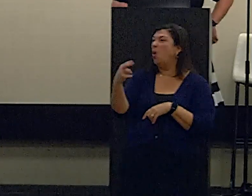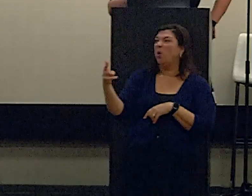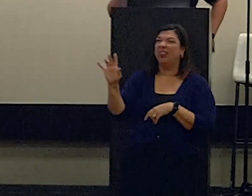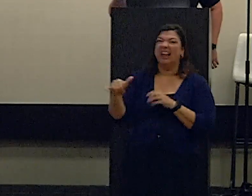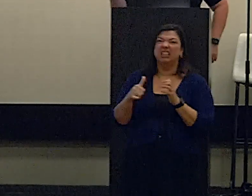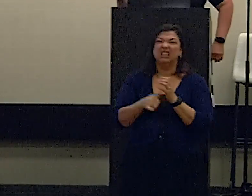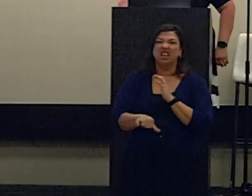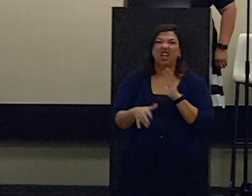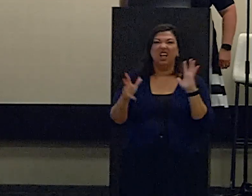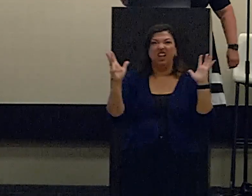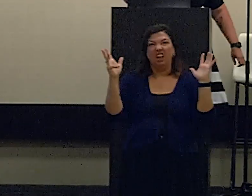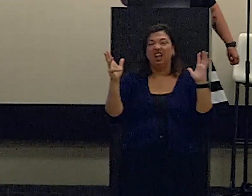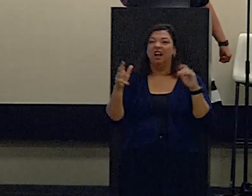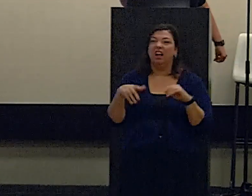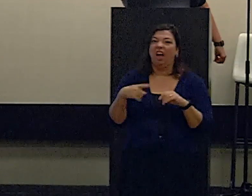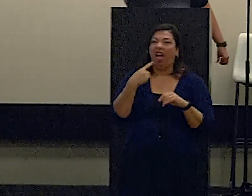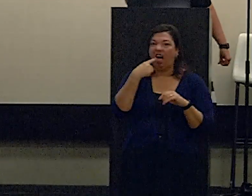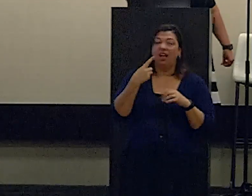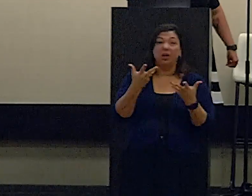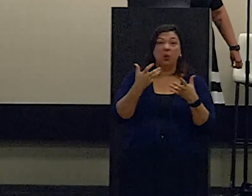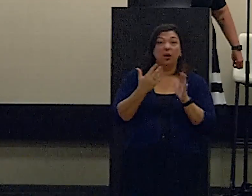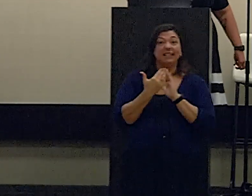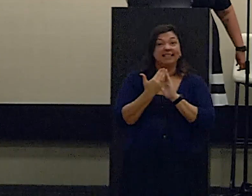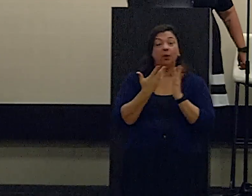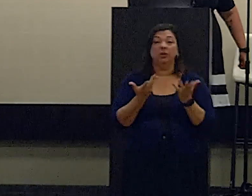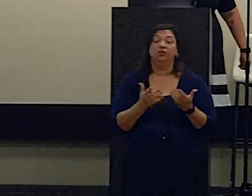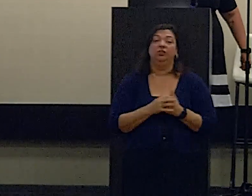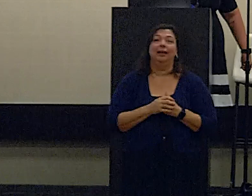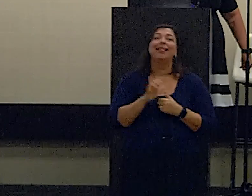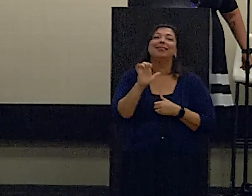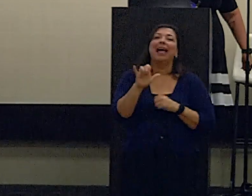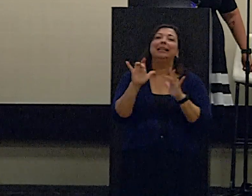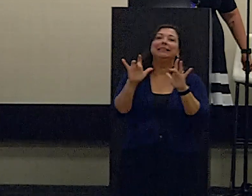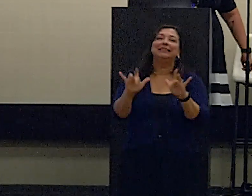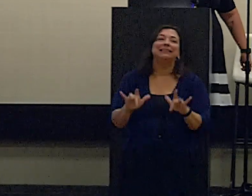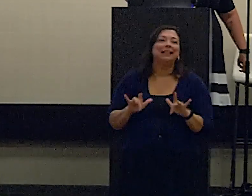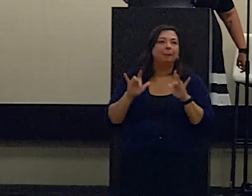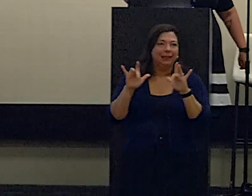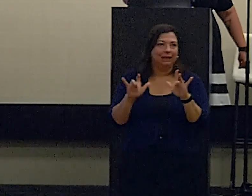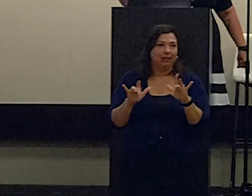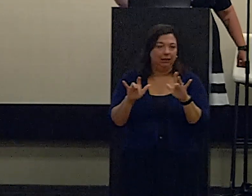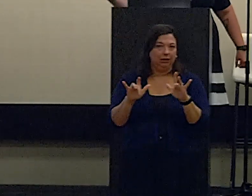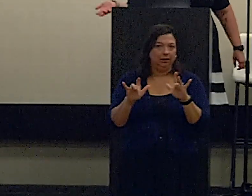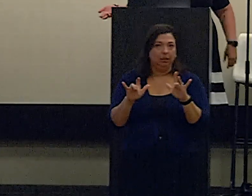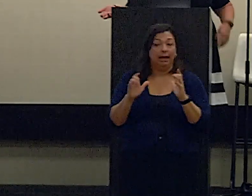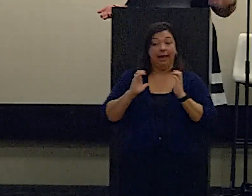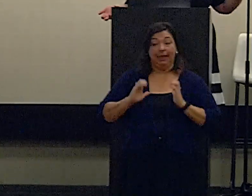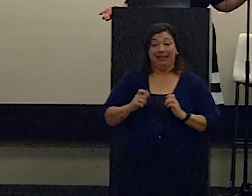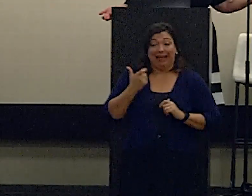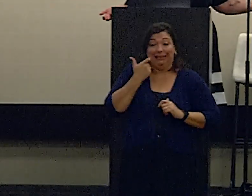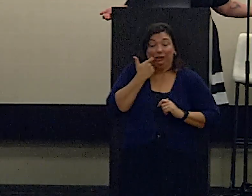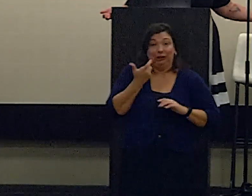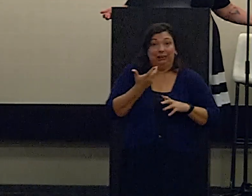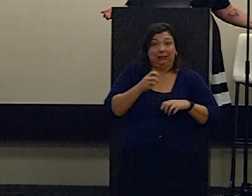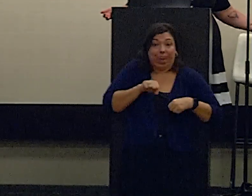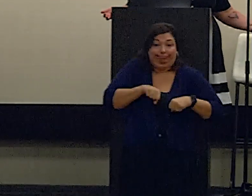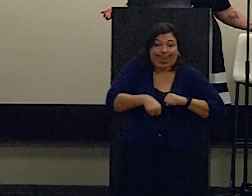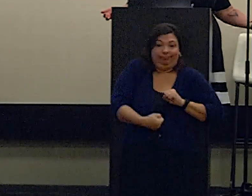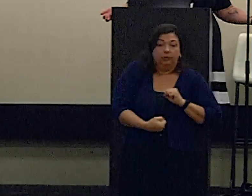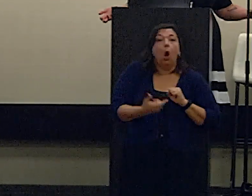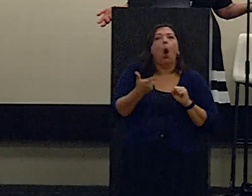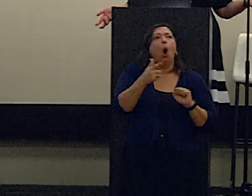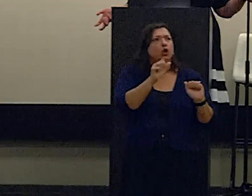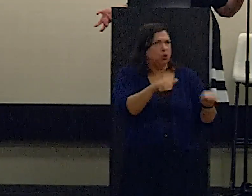sucks. Want a sandwich? That's sympathy. You have a client who's just lost a child. Well, at least you know you can get